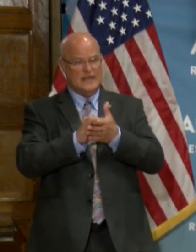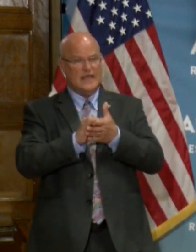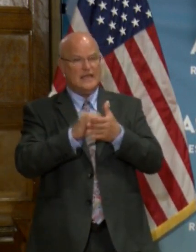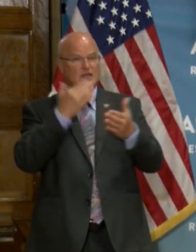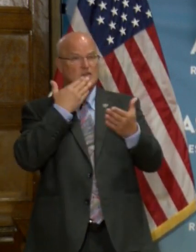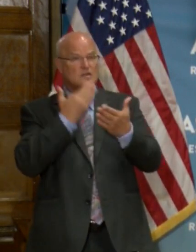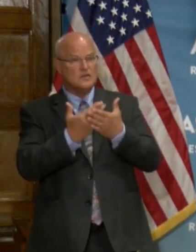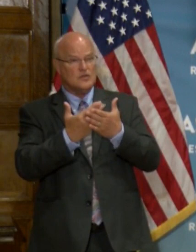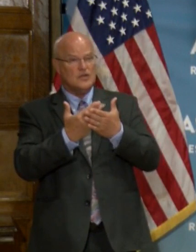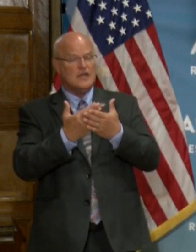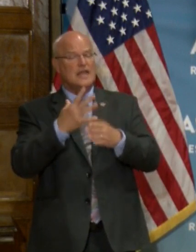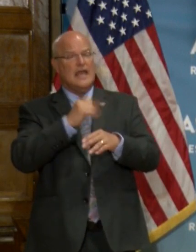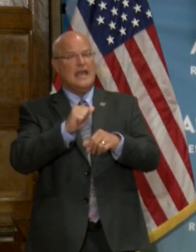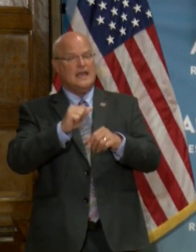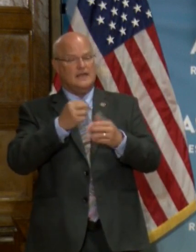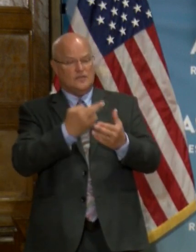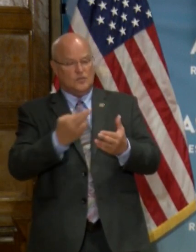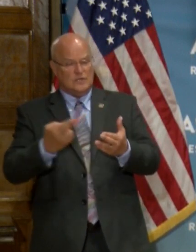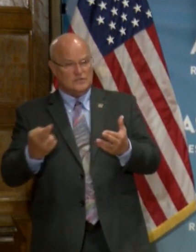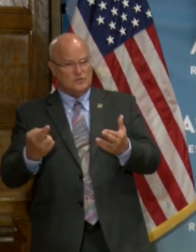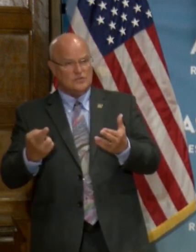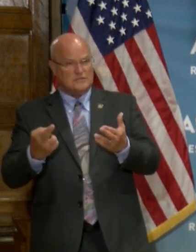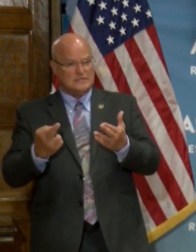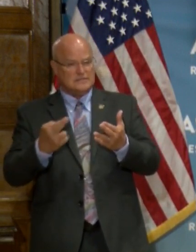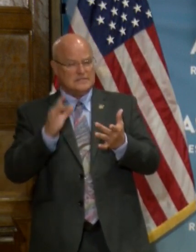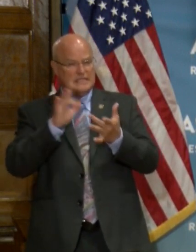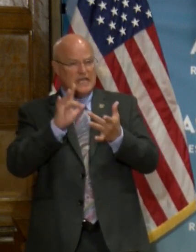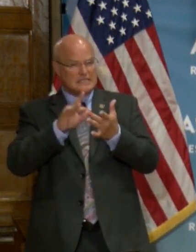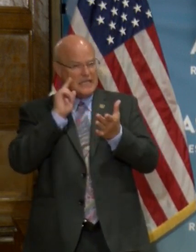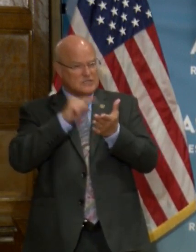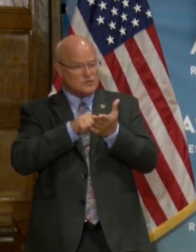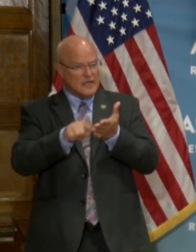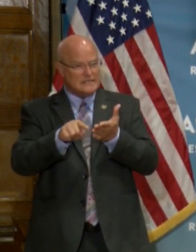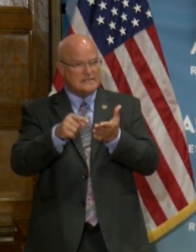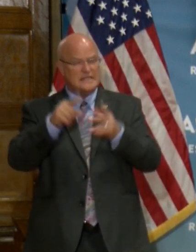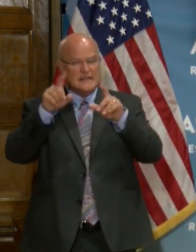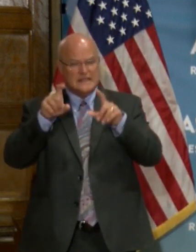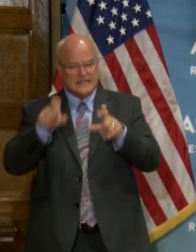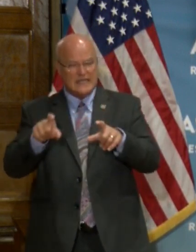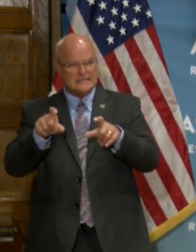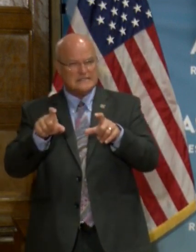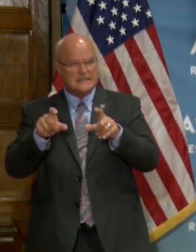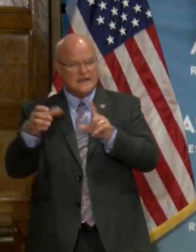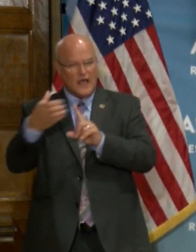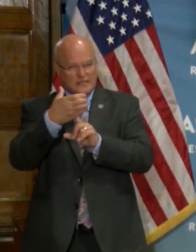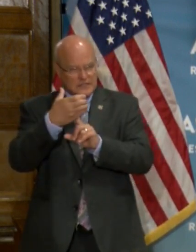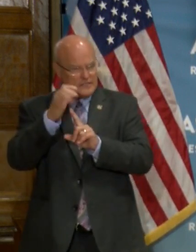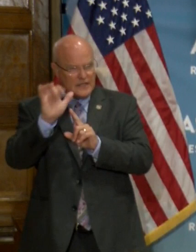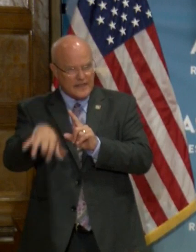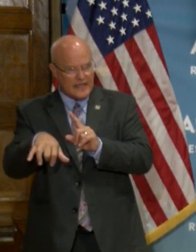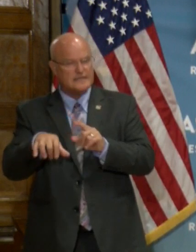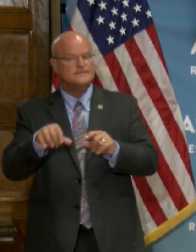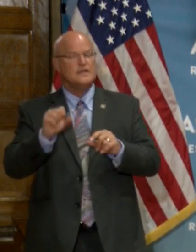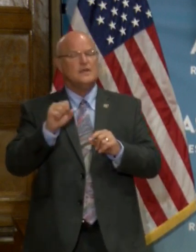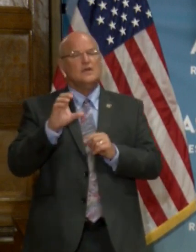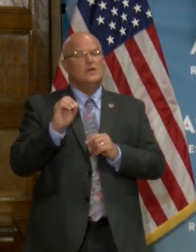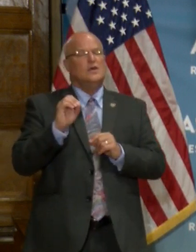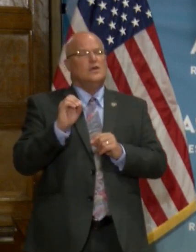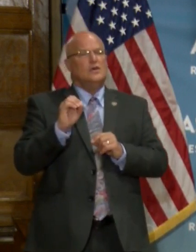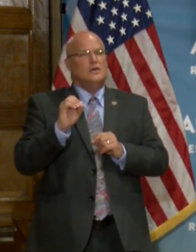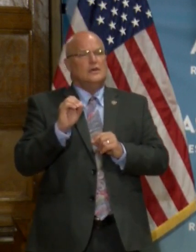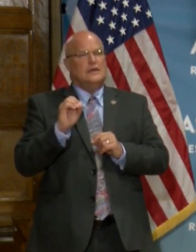effectively. We have to put the resources into the contact tracing, the testing, and the isolation. And